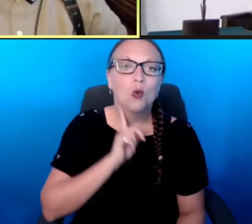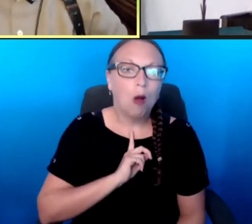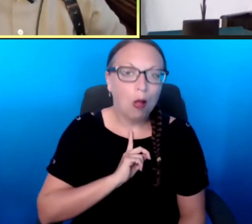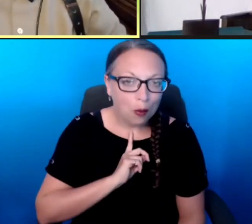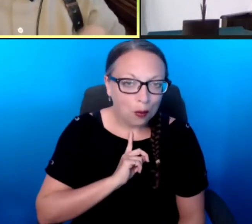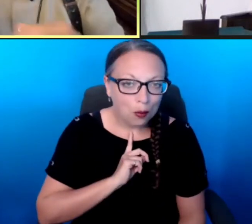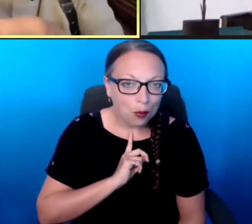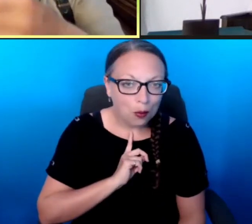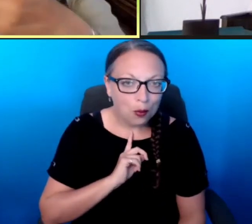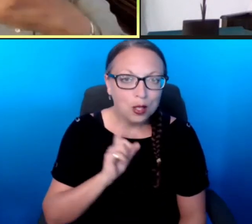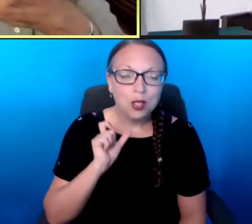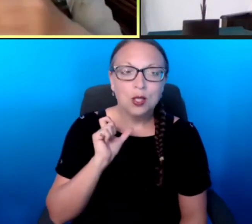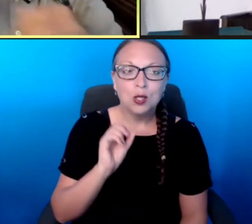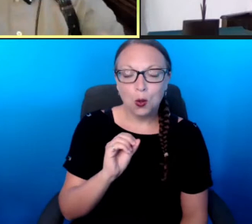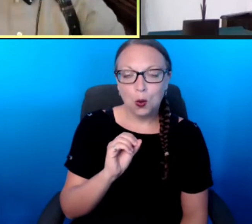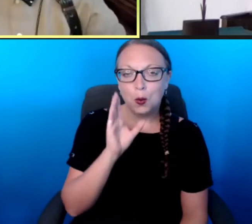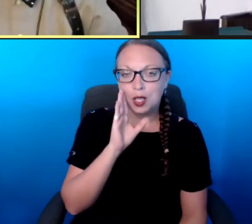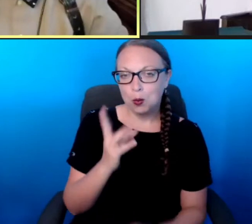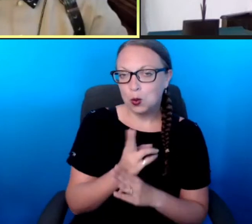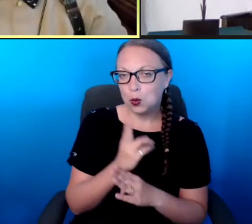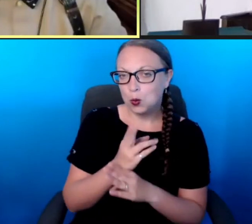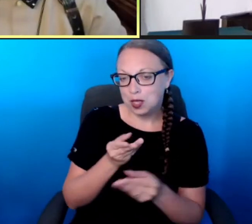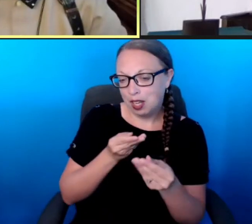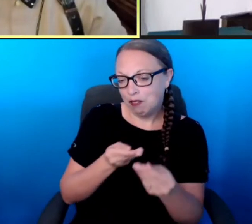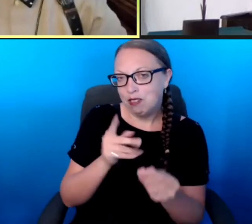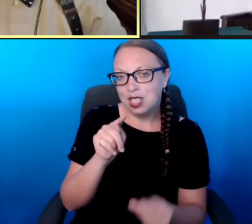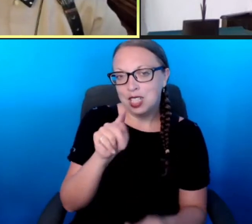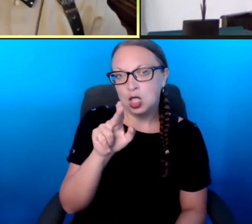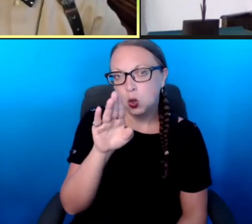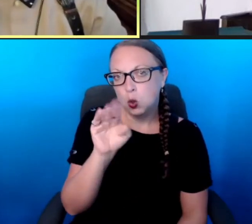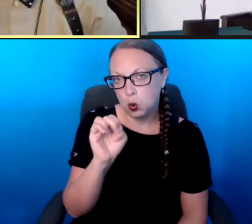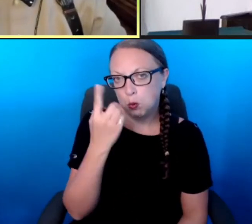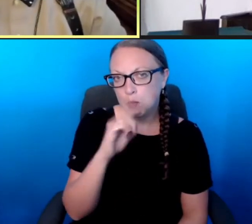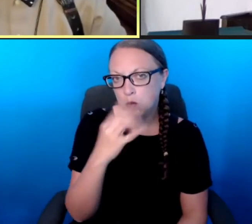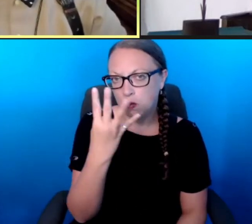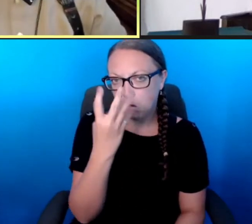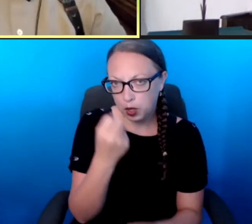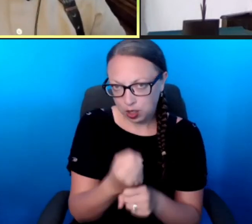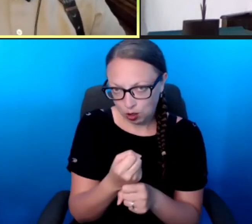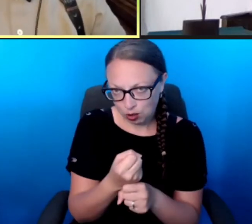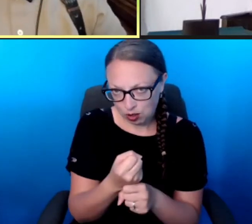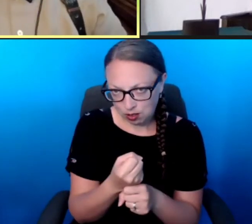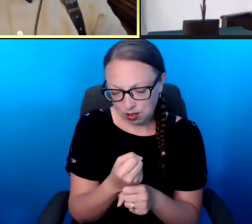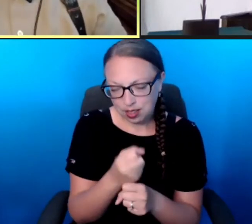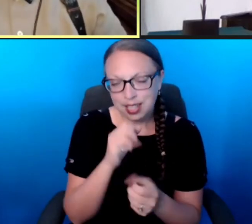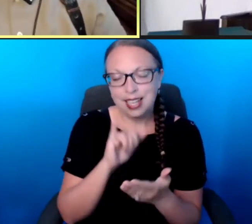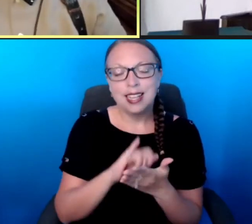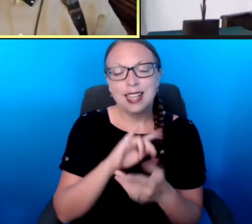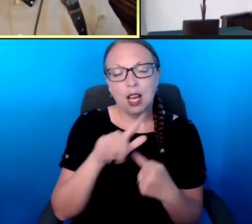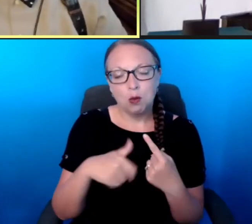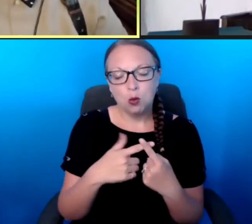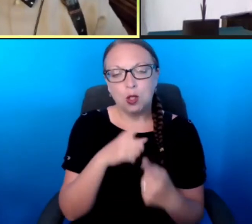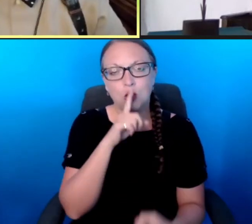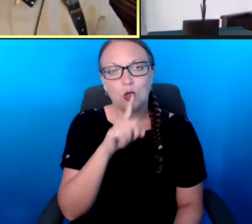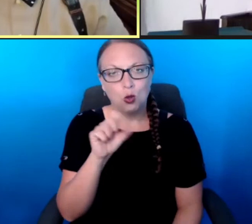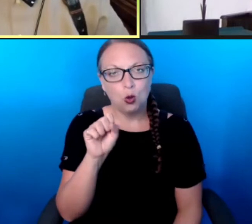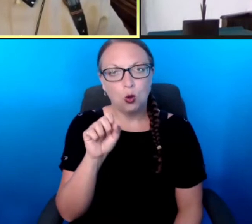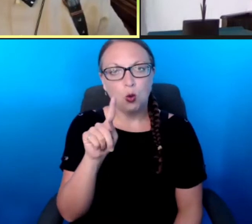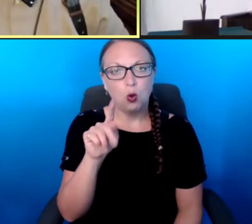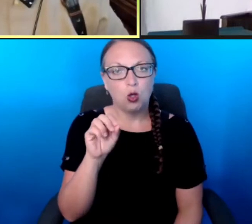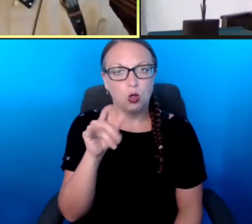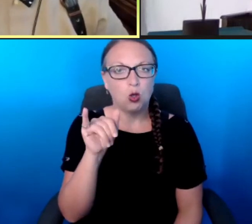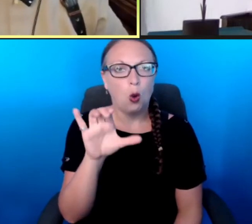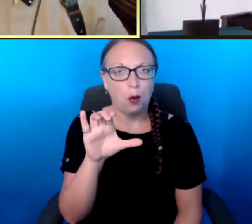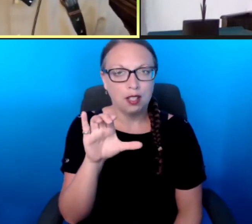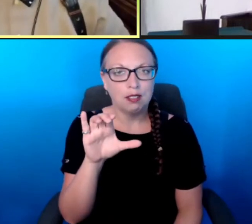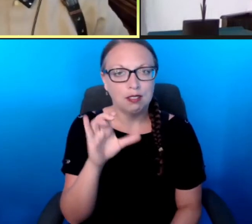So he fed himself through a feeding tube for 4 years. And that was when the true Stoic arose.